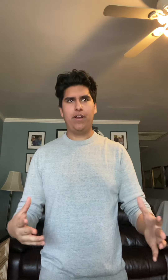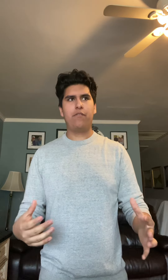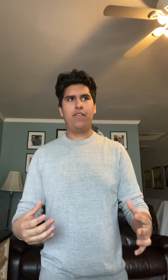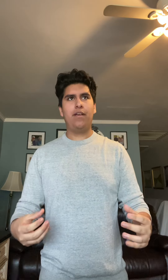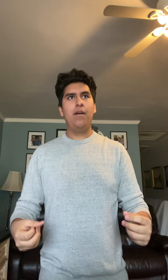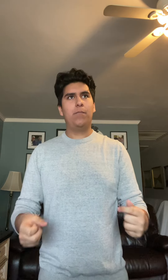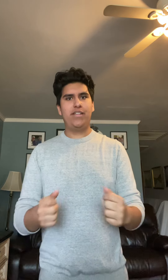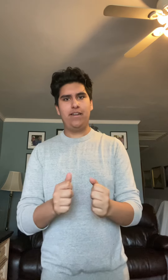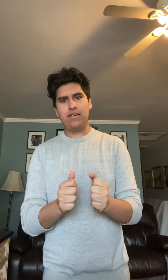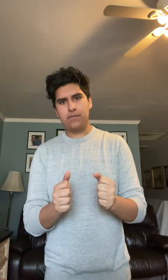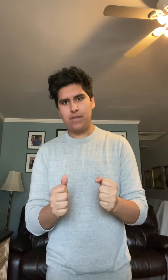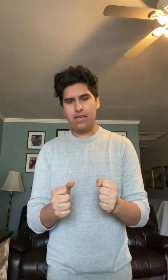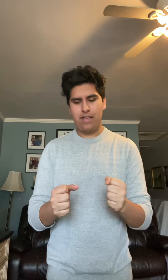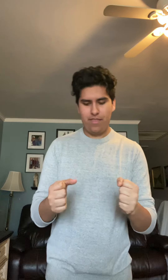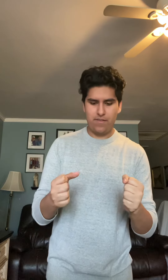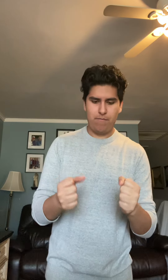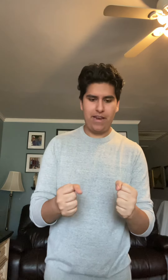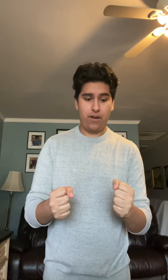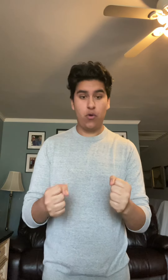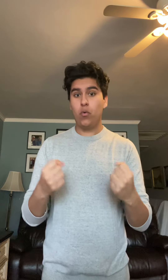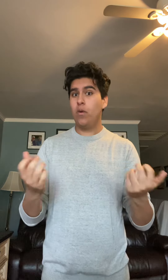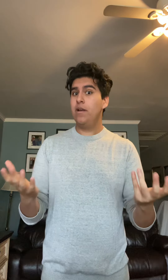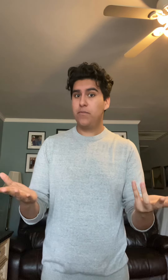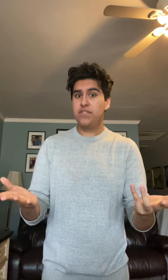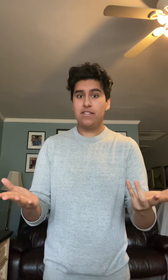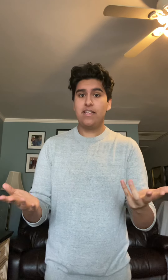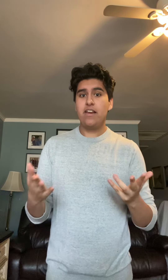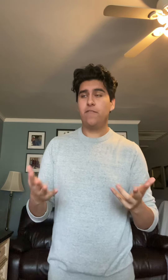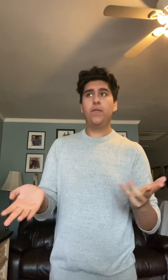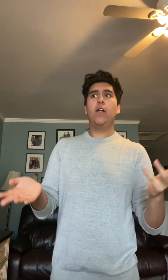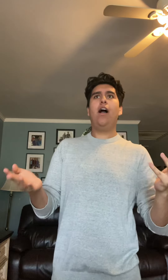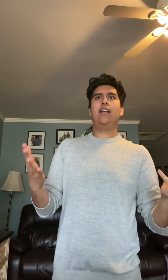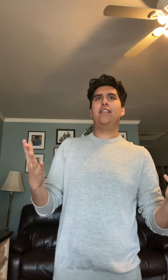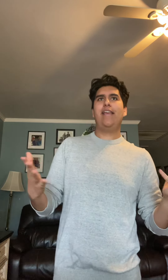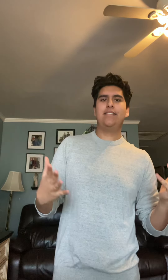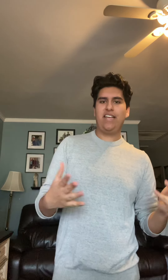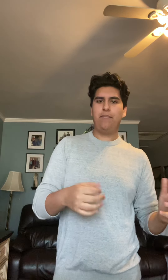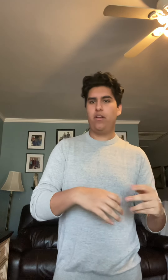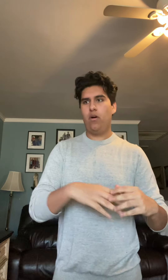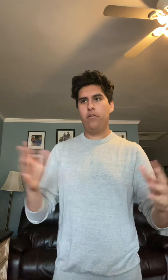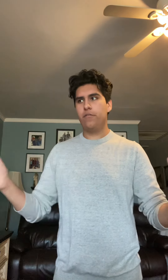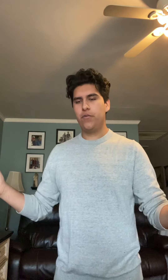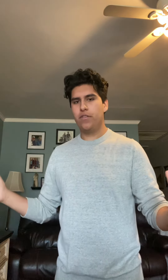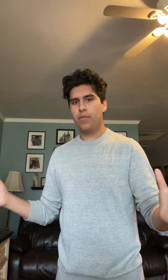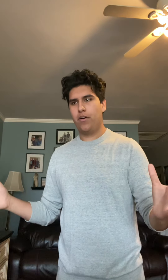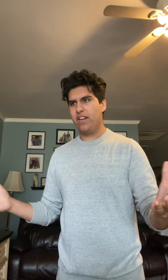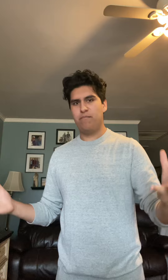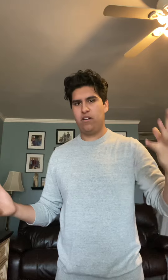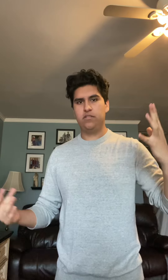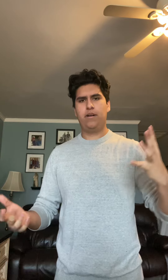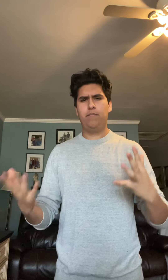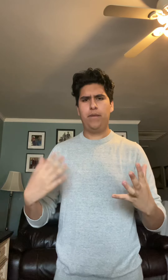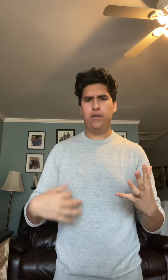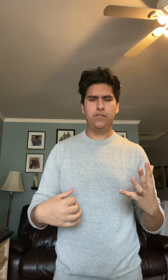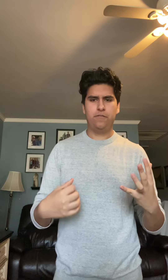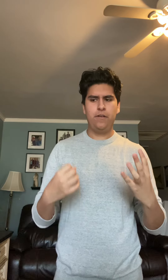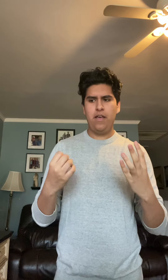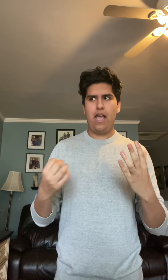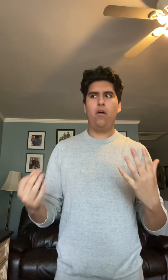everything, pretending to be this maiden who proceeds to eat a full ox and ate salmon and all of the food at the party and barrels of